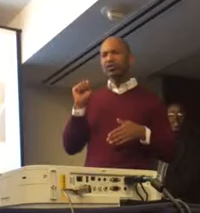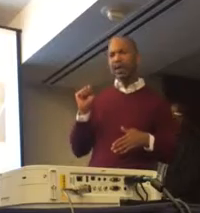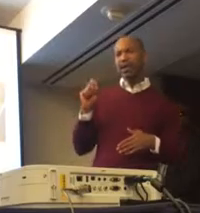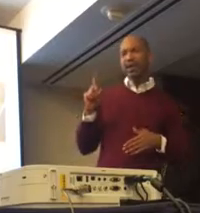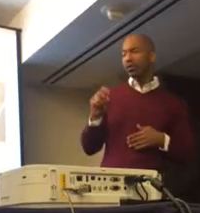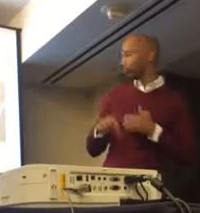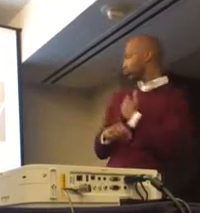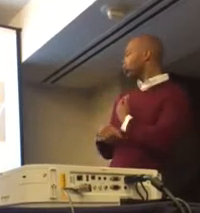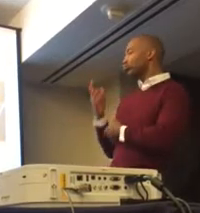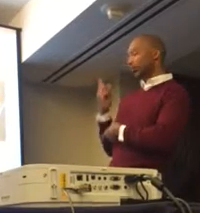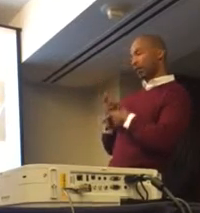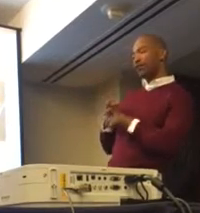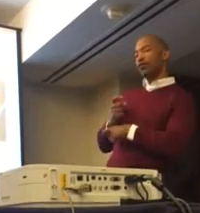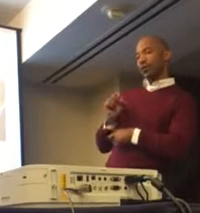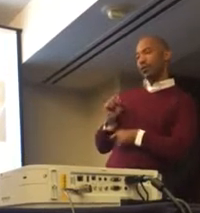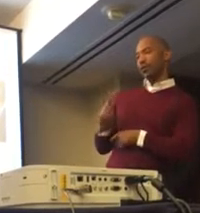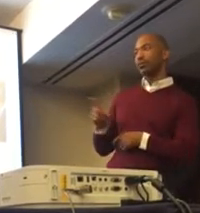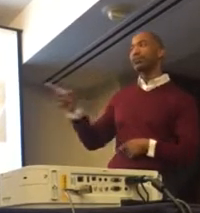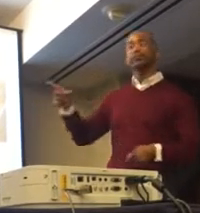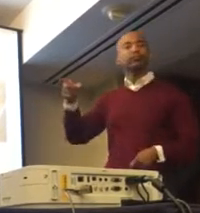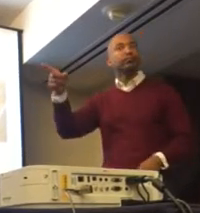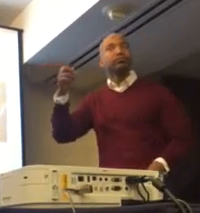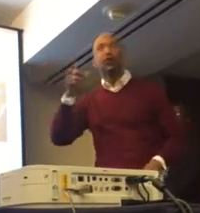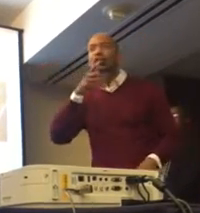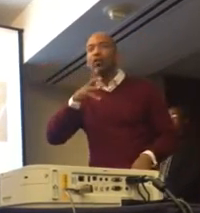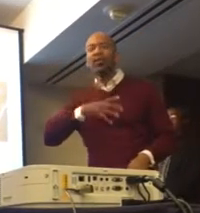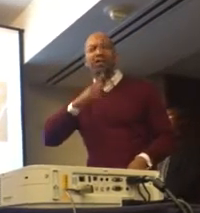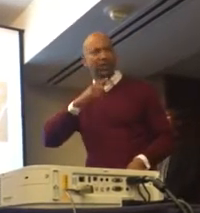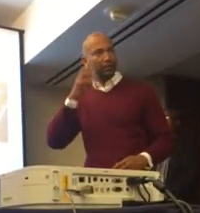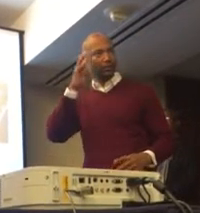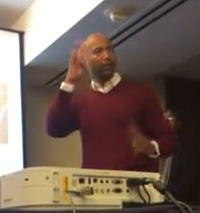San Diego. He just made something up.